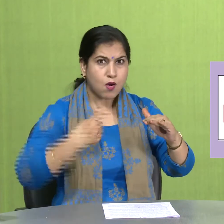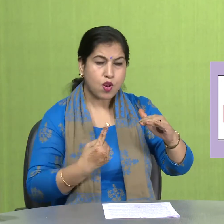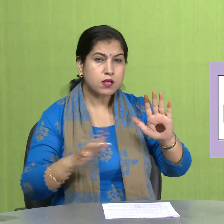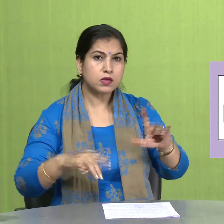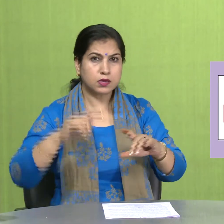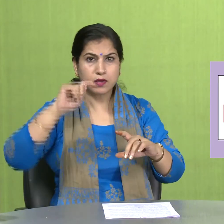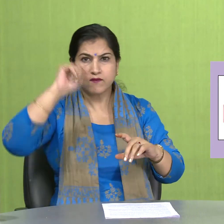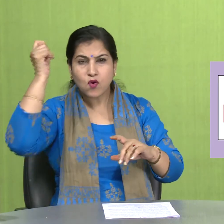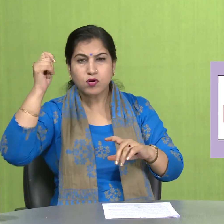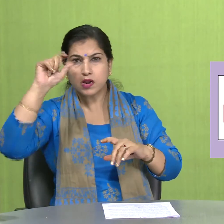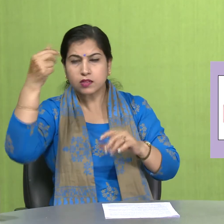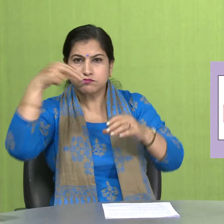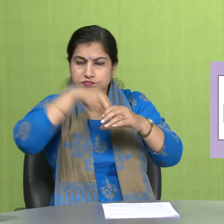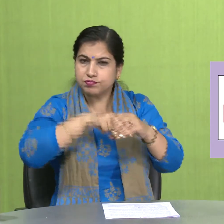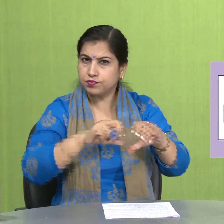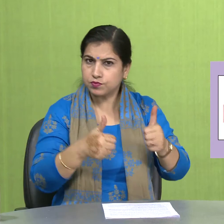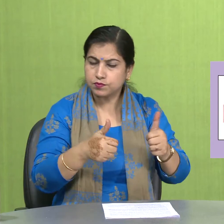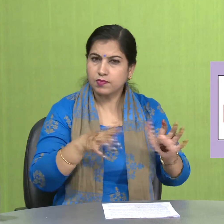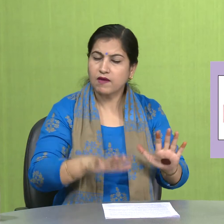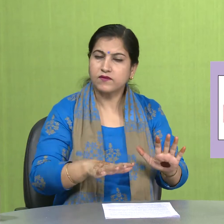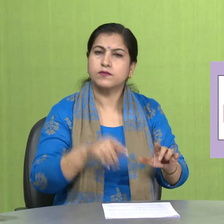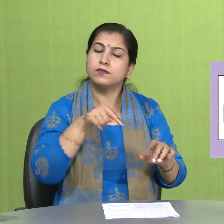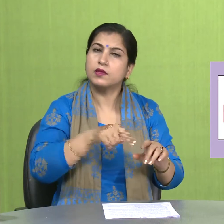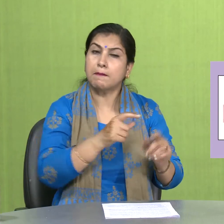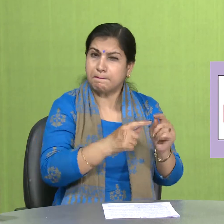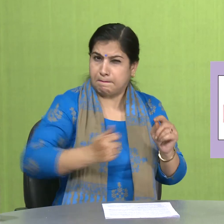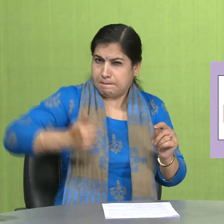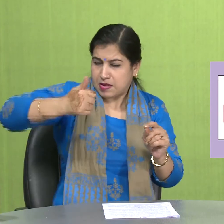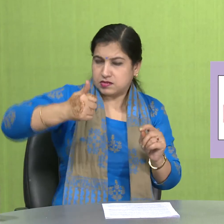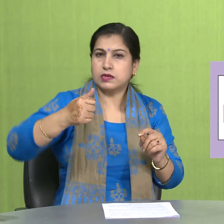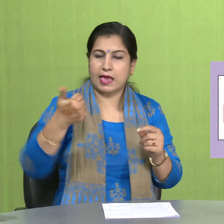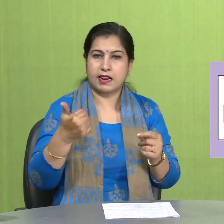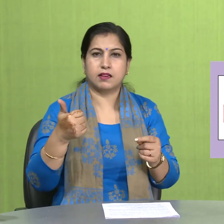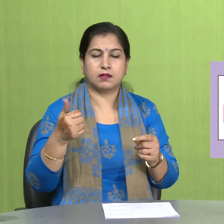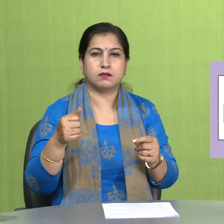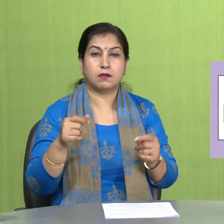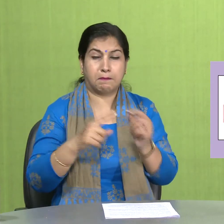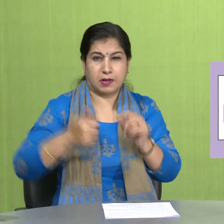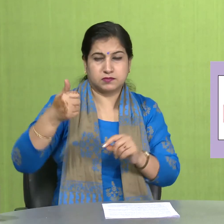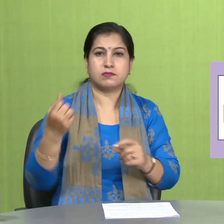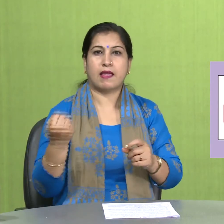the President can nominate 2 persons of this community as members.